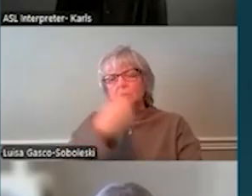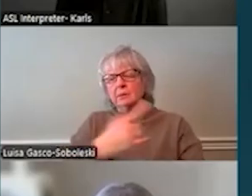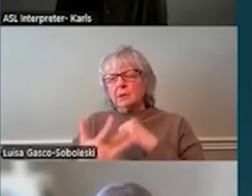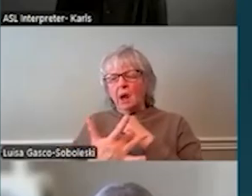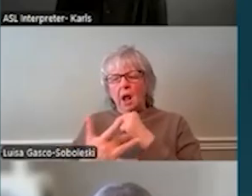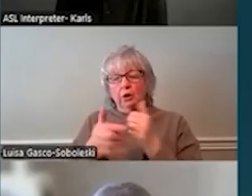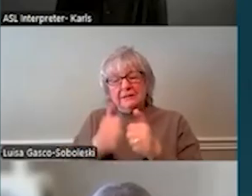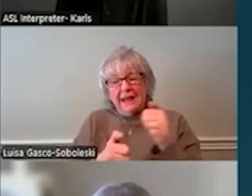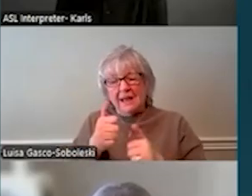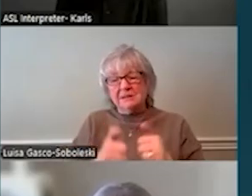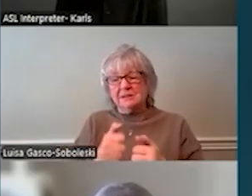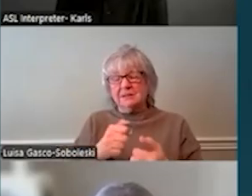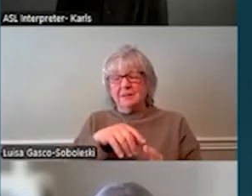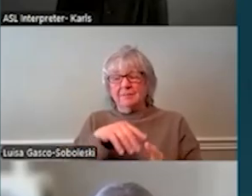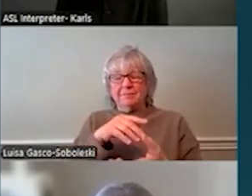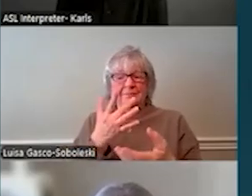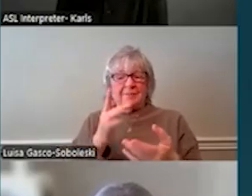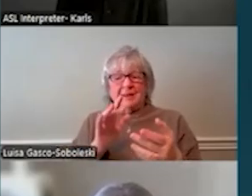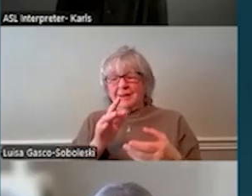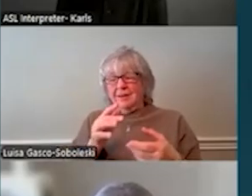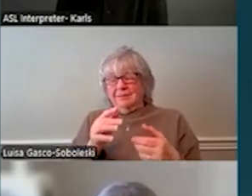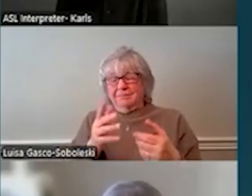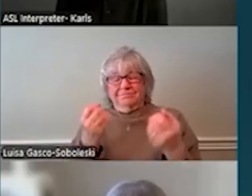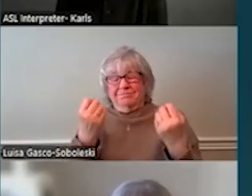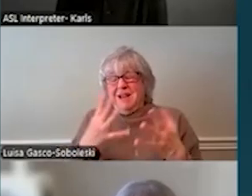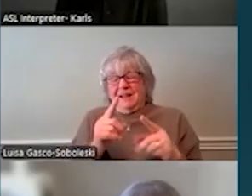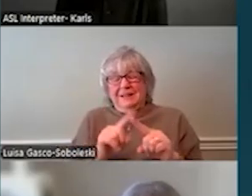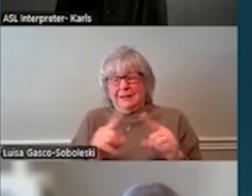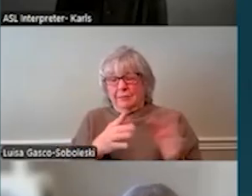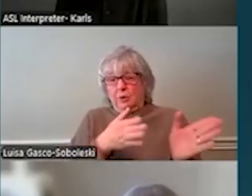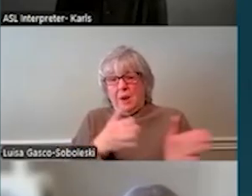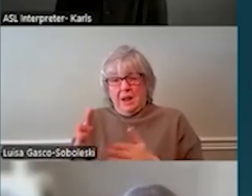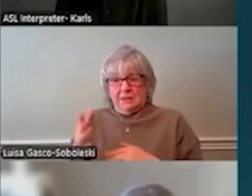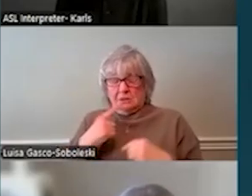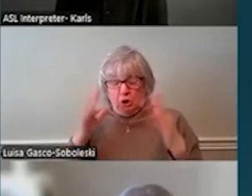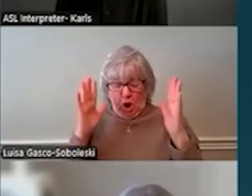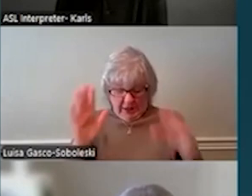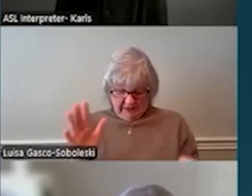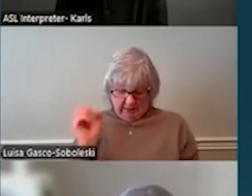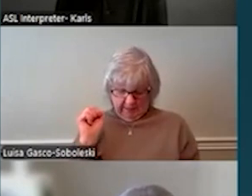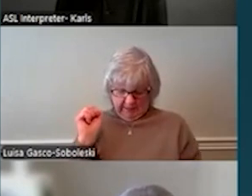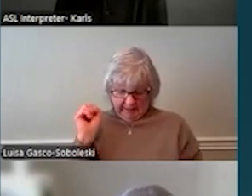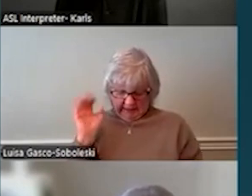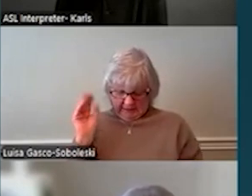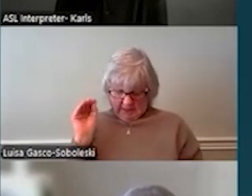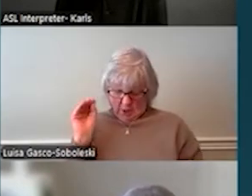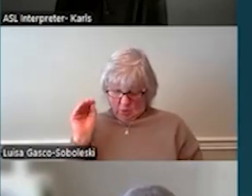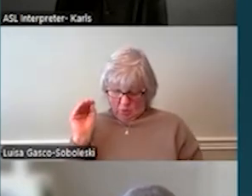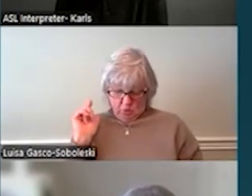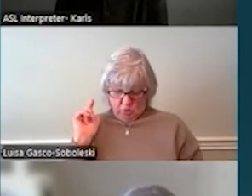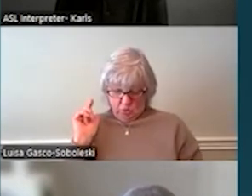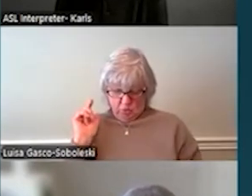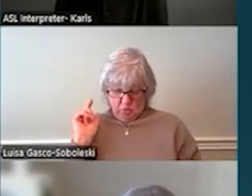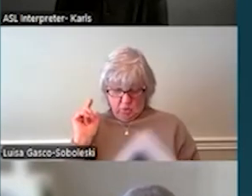drive into the area and then end up getting stuck. But we are able to get these alerts now in many different ways, which is really